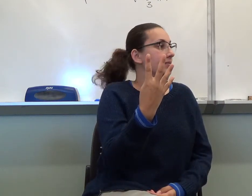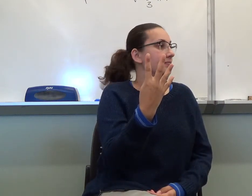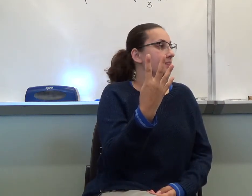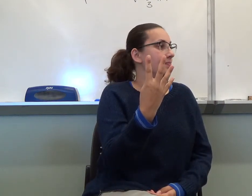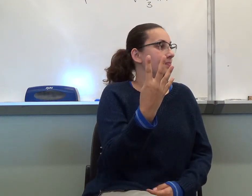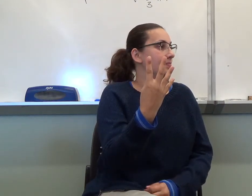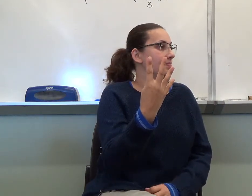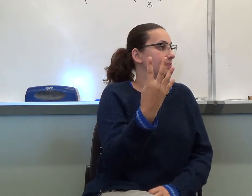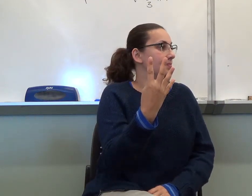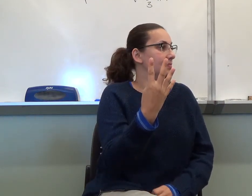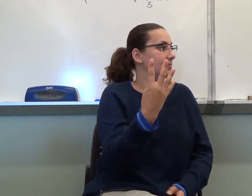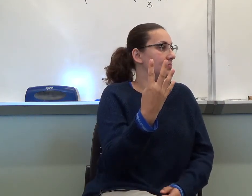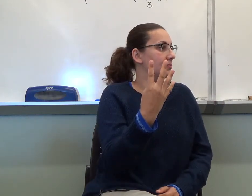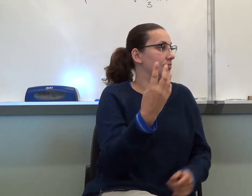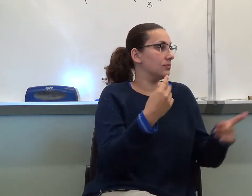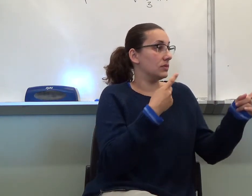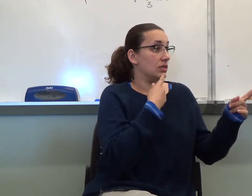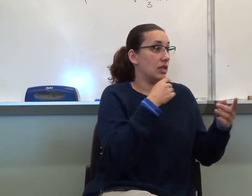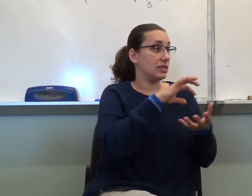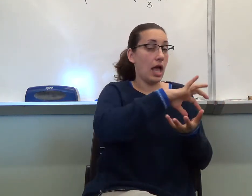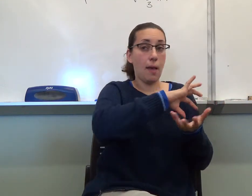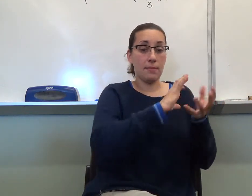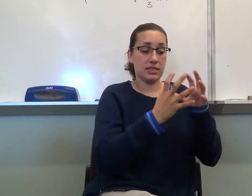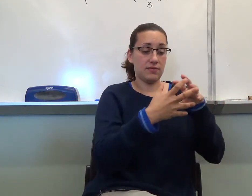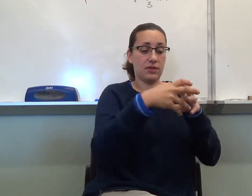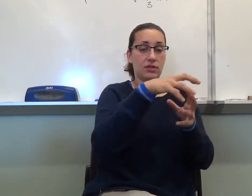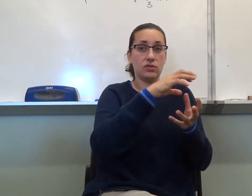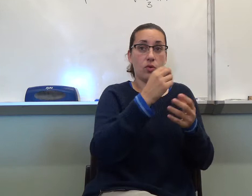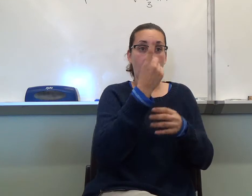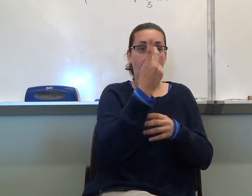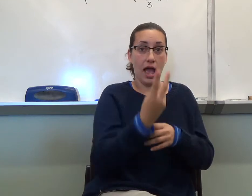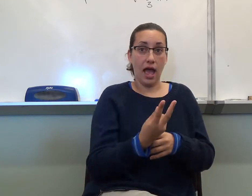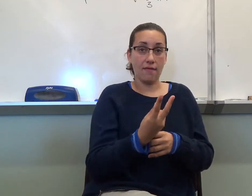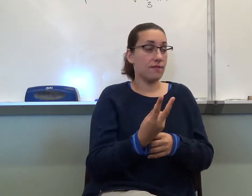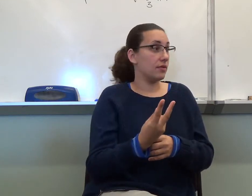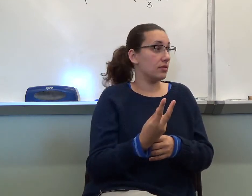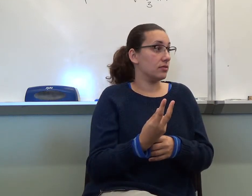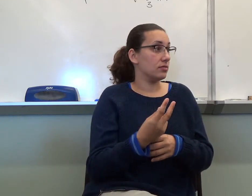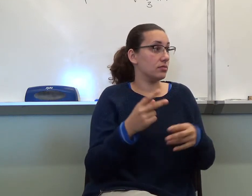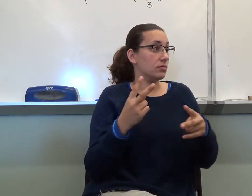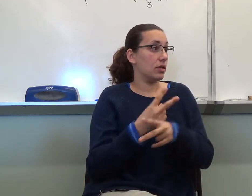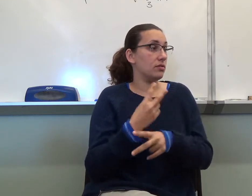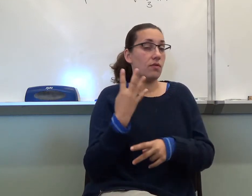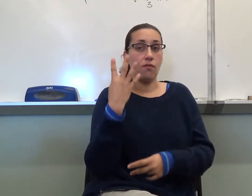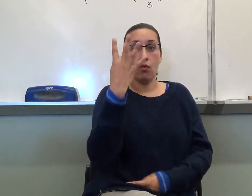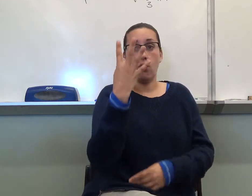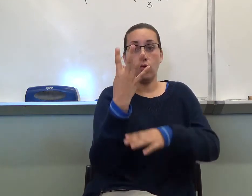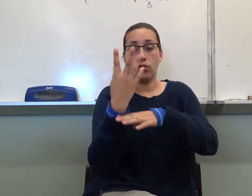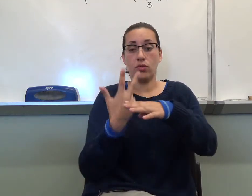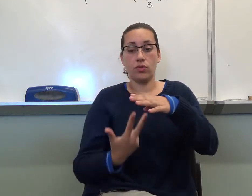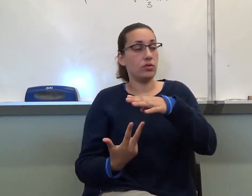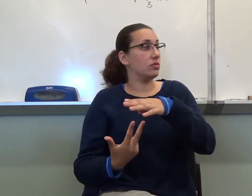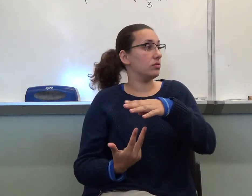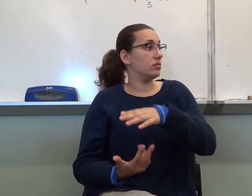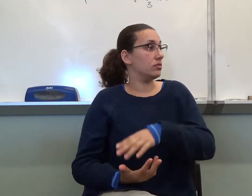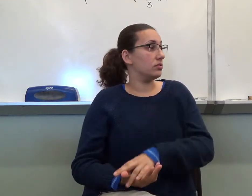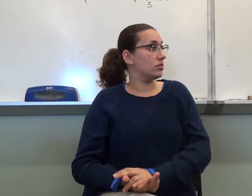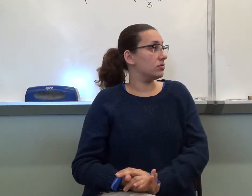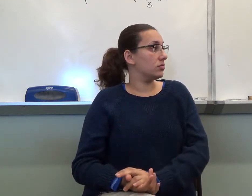it's a hemisphere, so it's half the sphere, so it's like half times 4/3. Yeah, but you got two